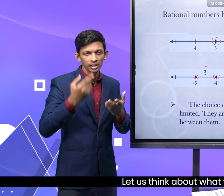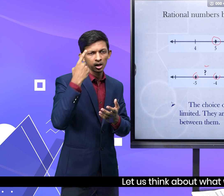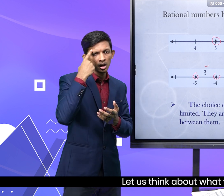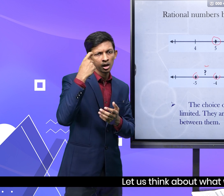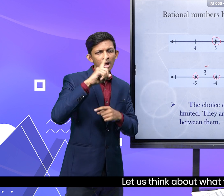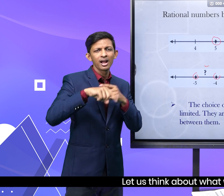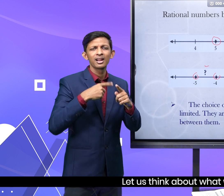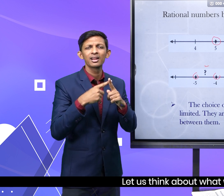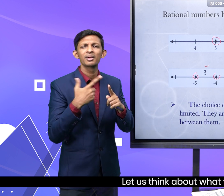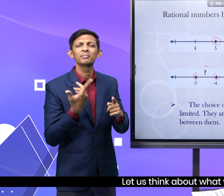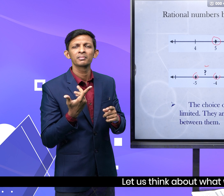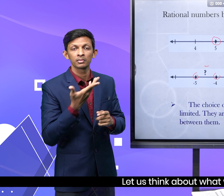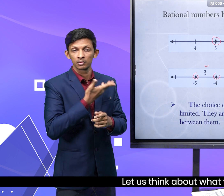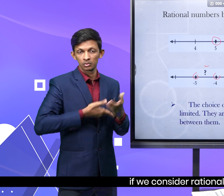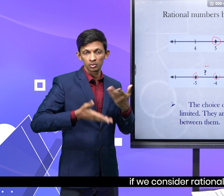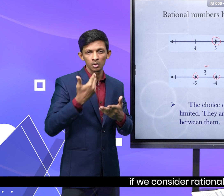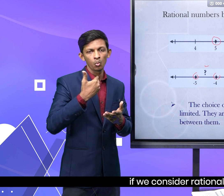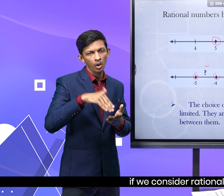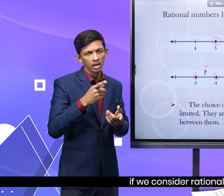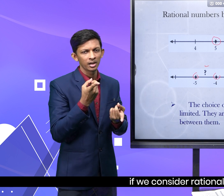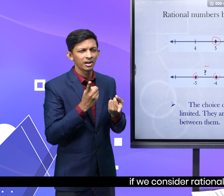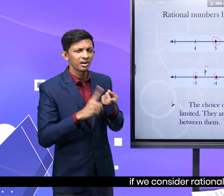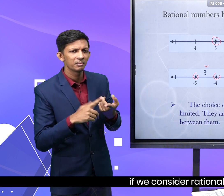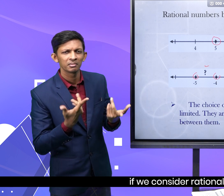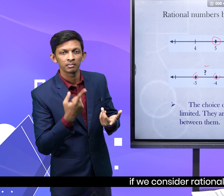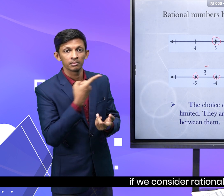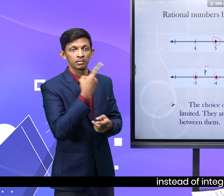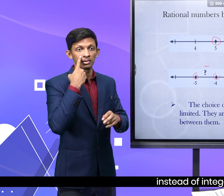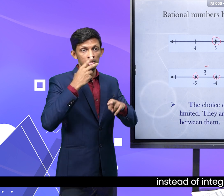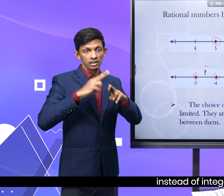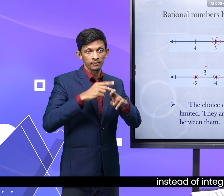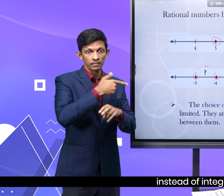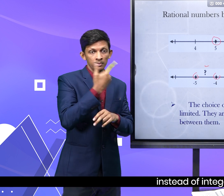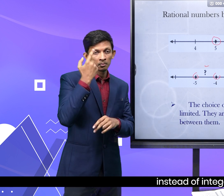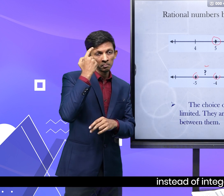Let us think about what will happen if we consider rational numbers instead of integers.